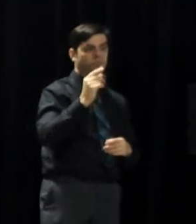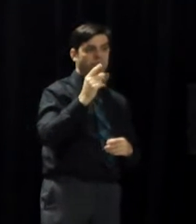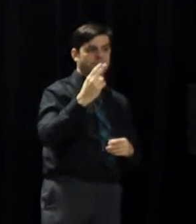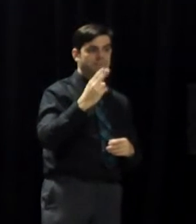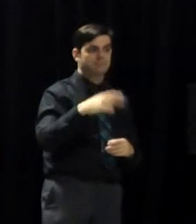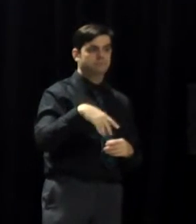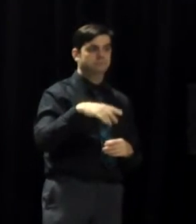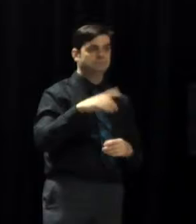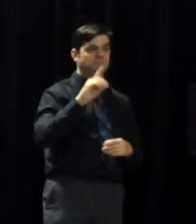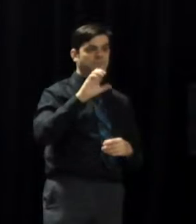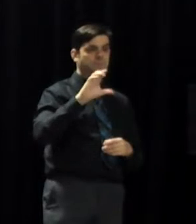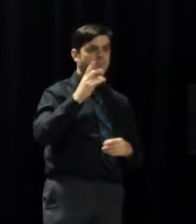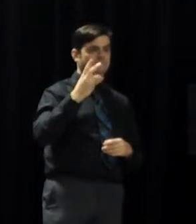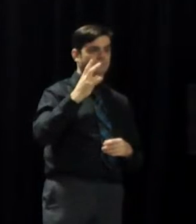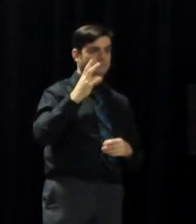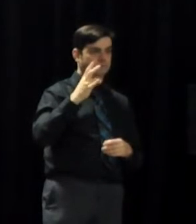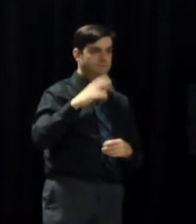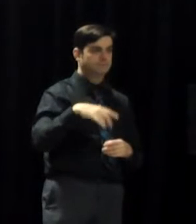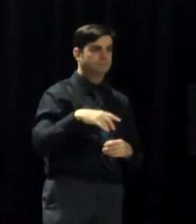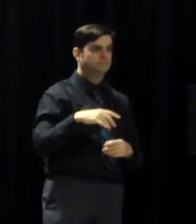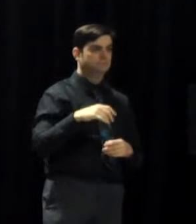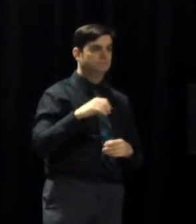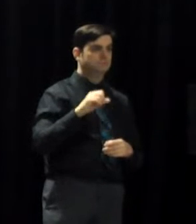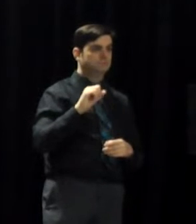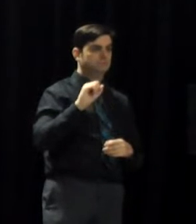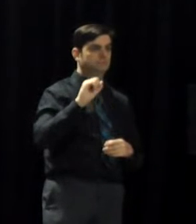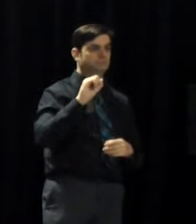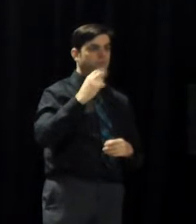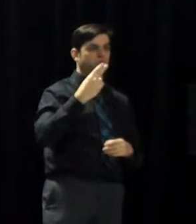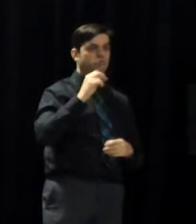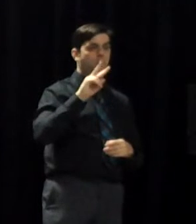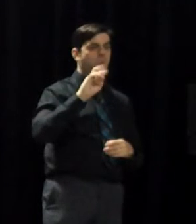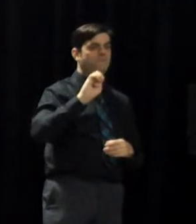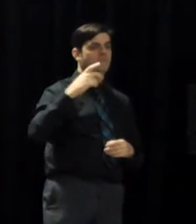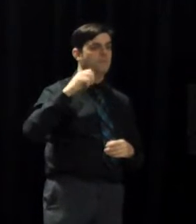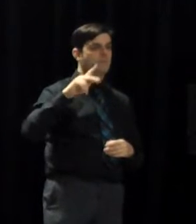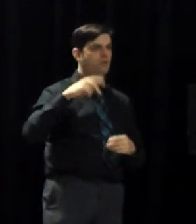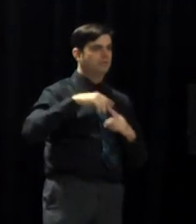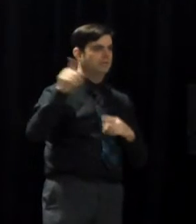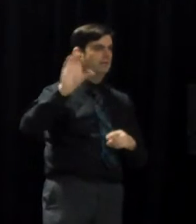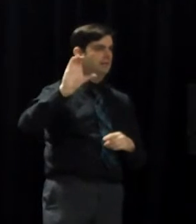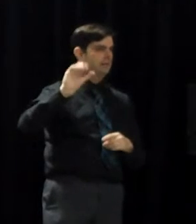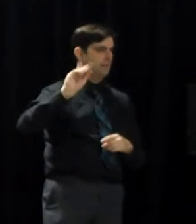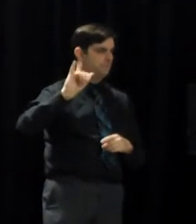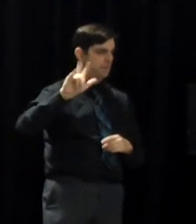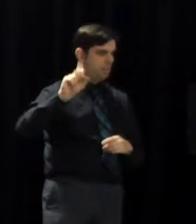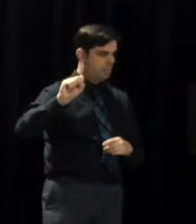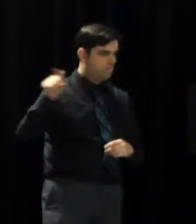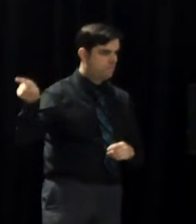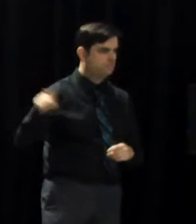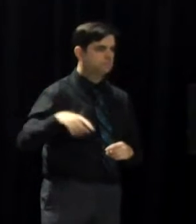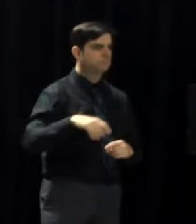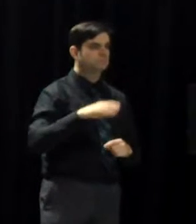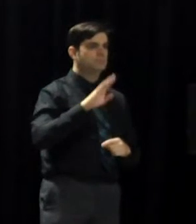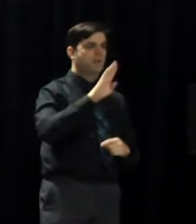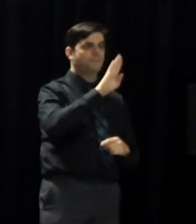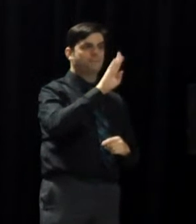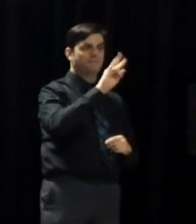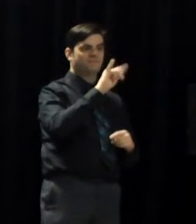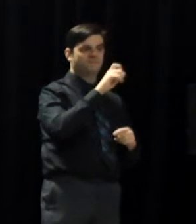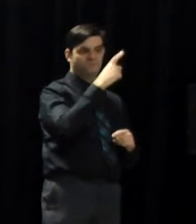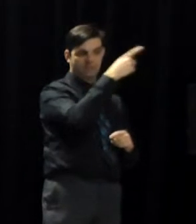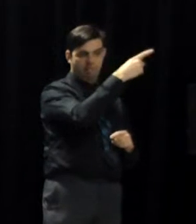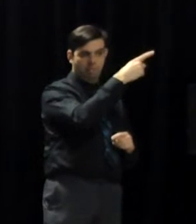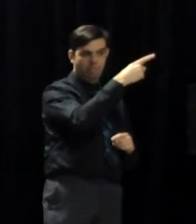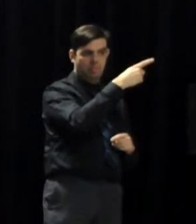17th, we are at Shove Park again in Baldwinsville at the Canton Woods Senior Center. And